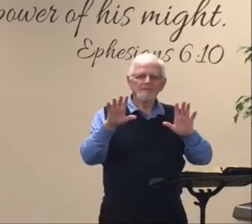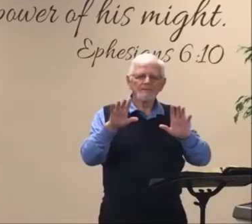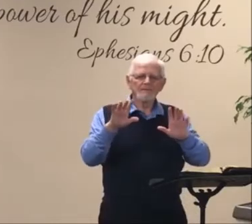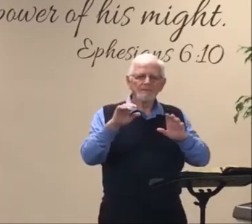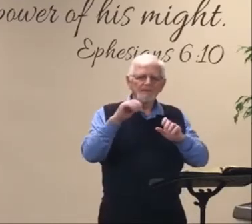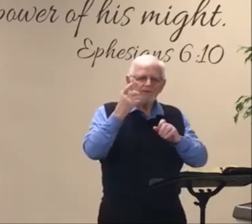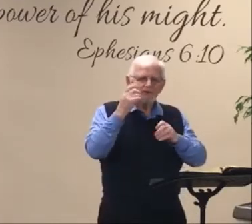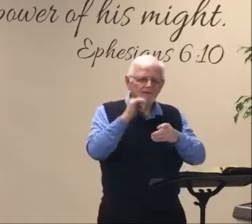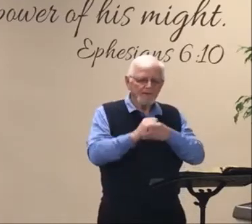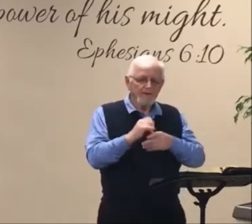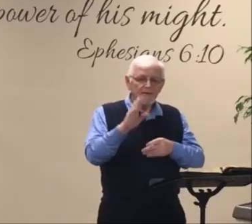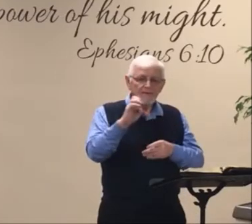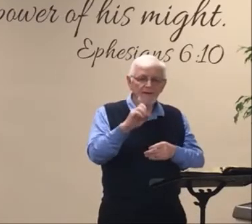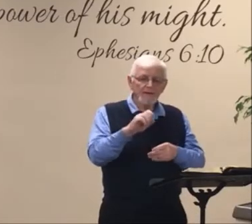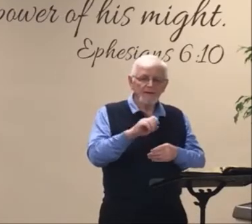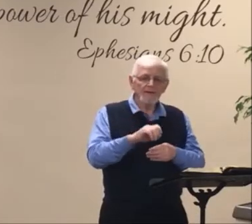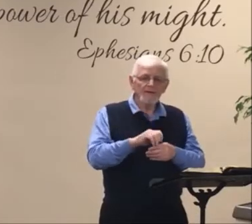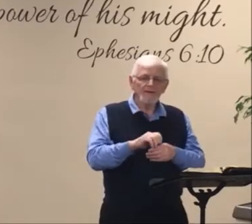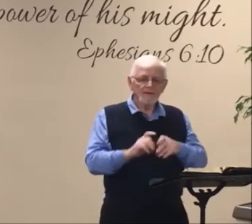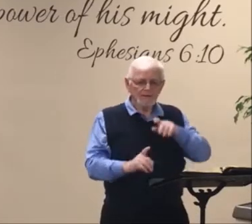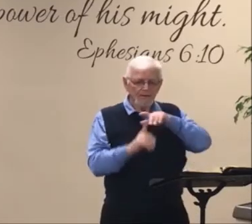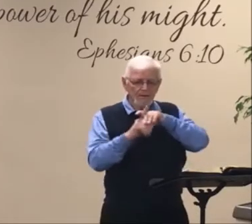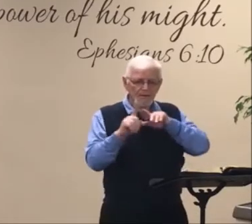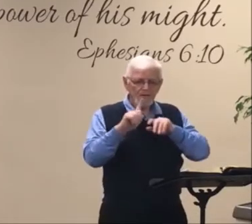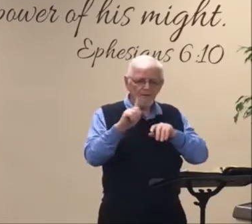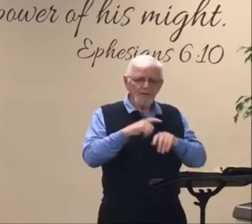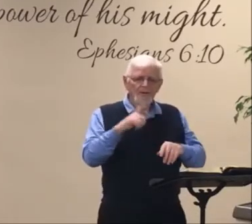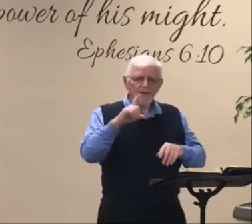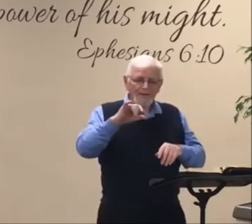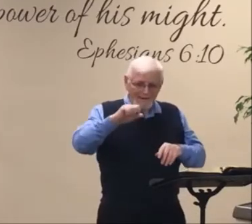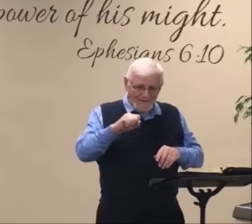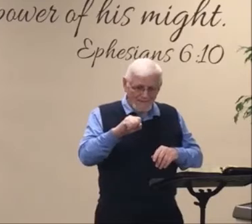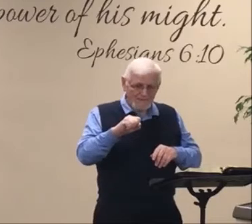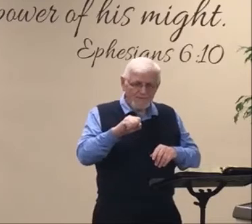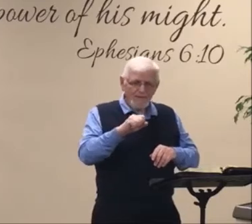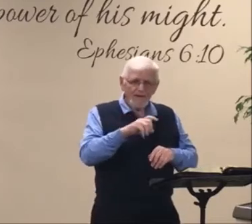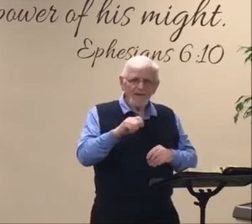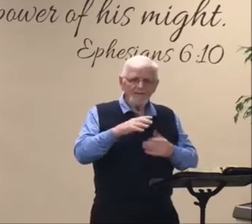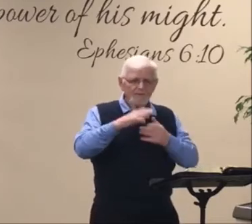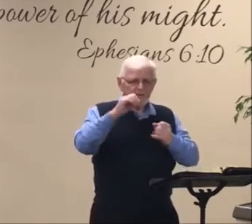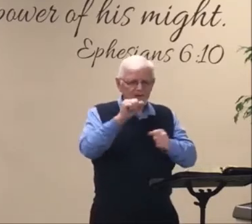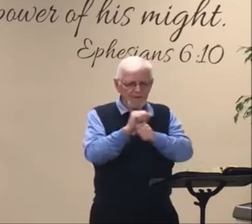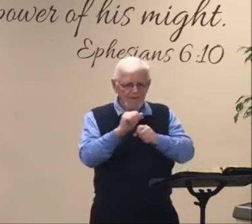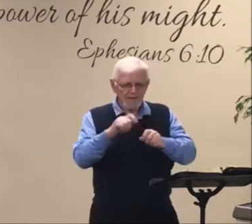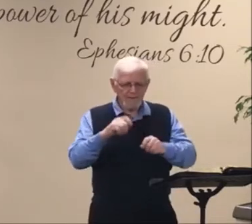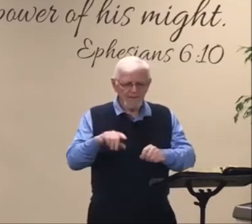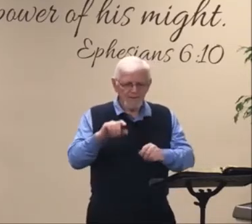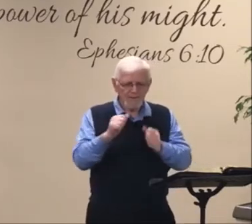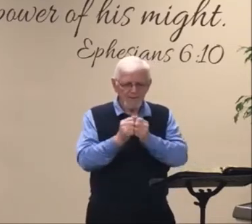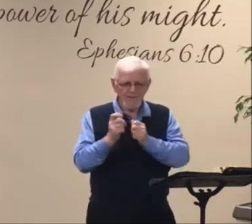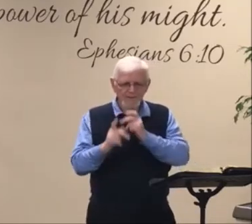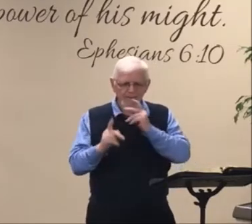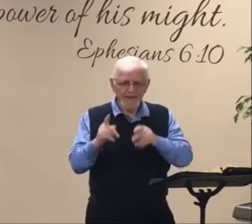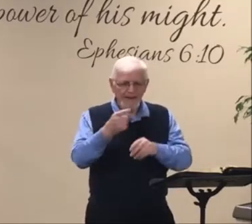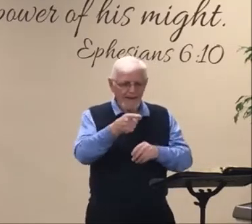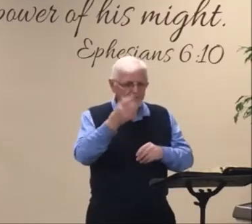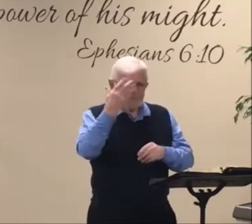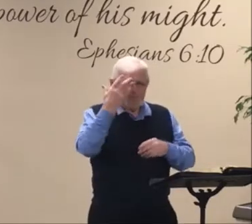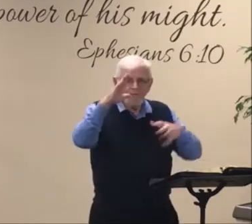to show up in a place where the Lord was and His presence was and His Spirit was working and dealing with people and you to know it